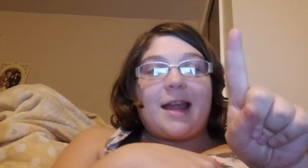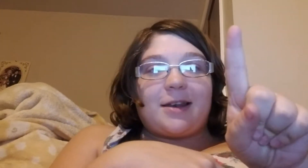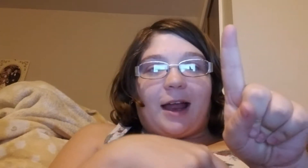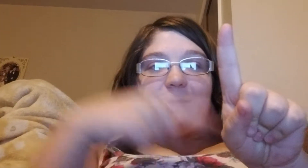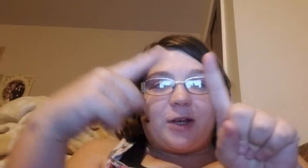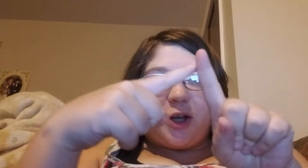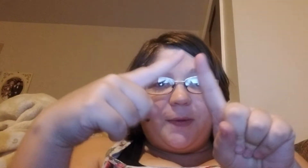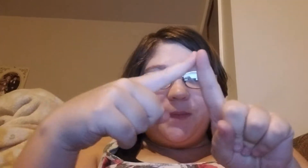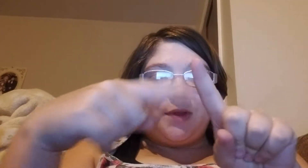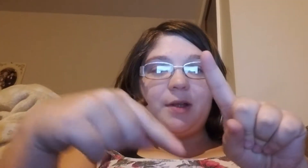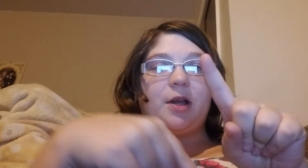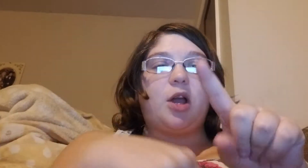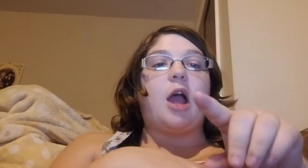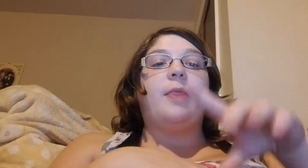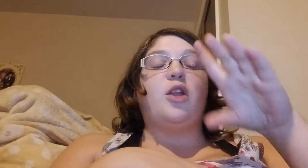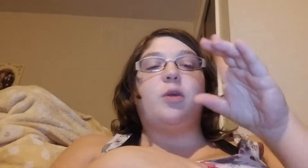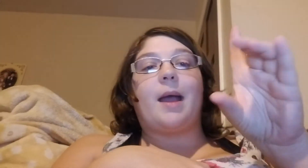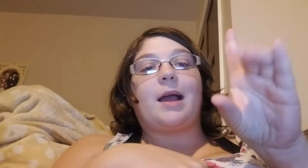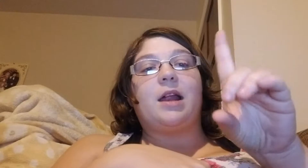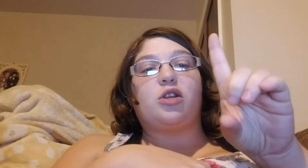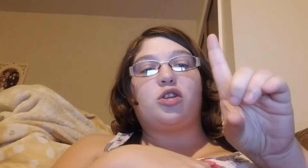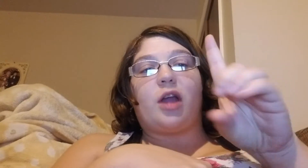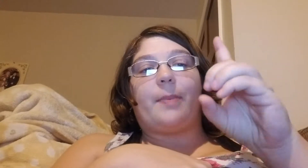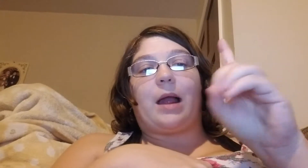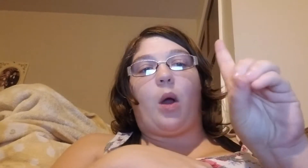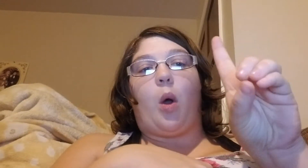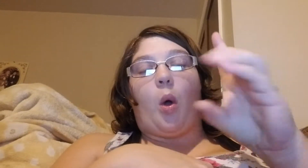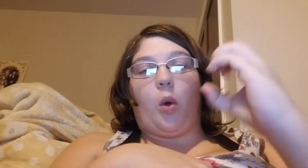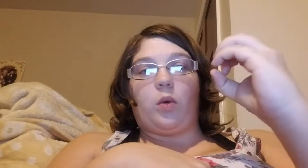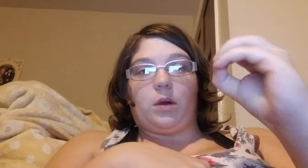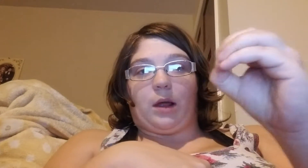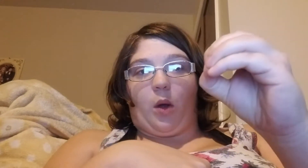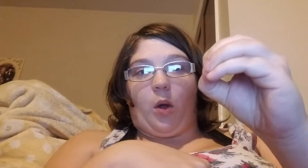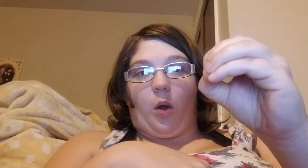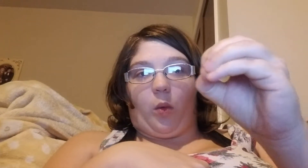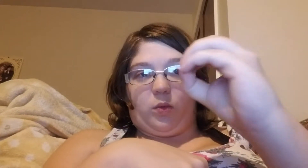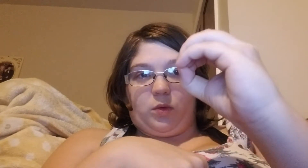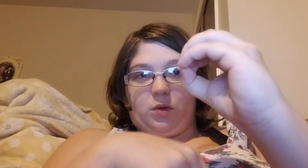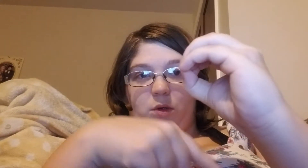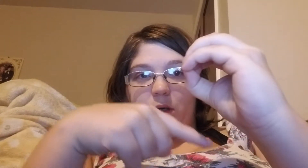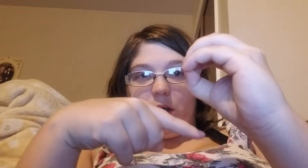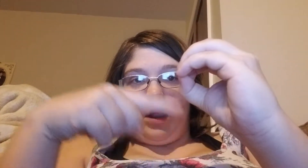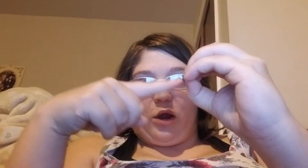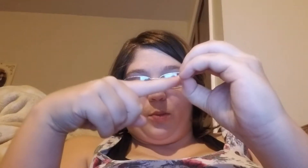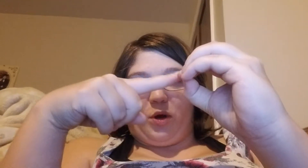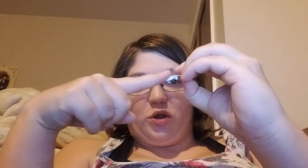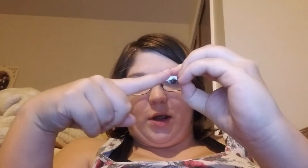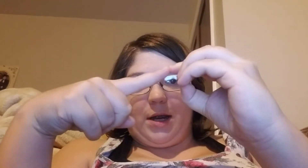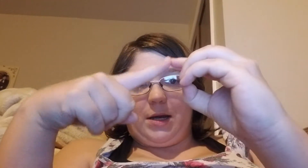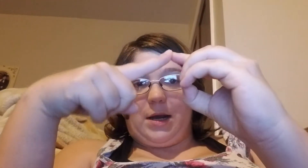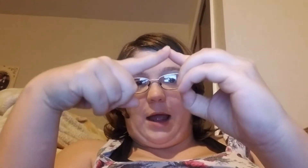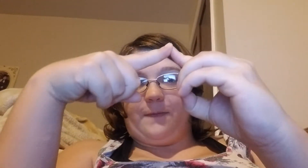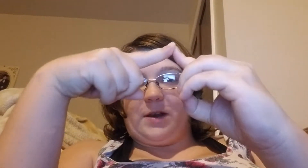index finger. And then you make a little shape like an O, And you bring your index